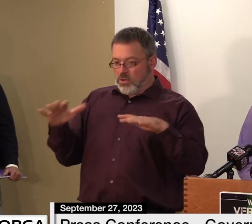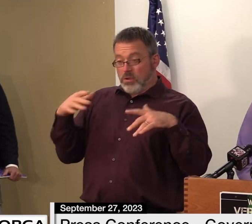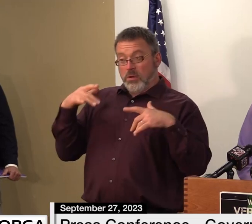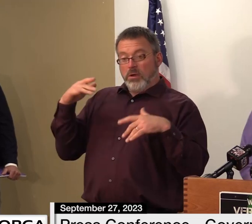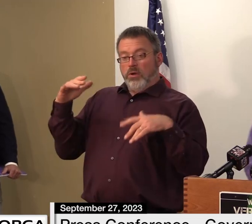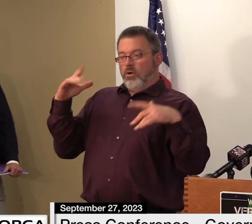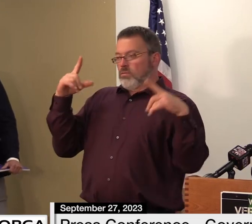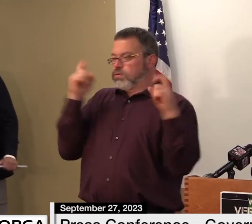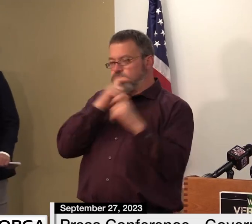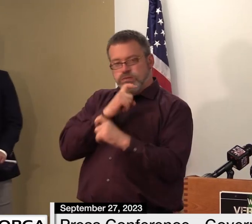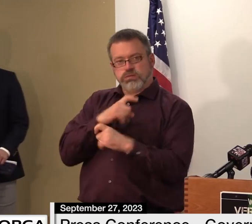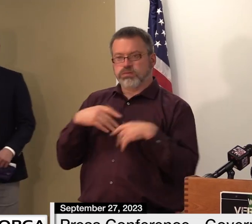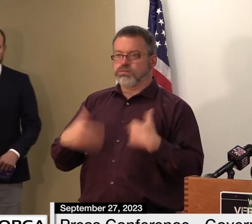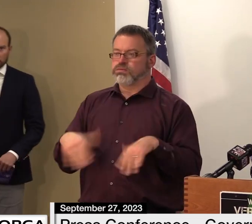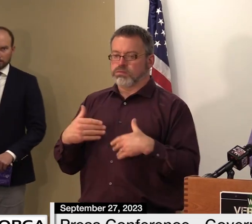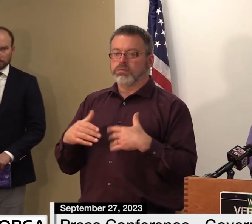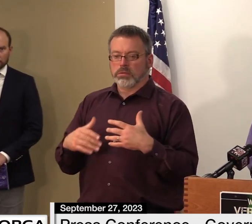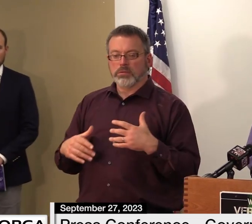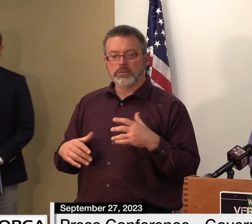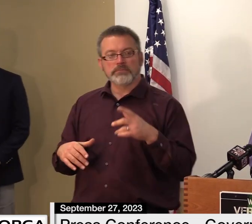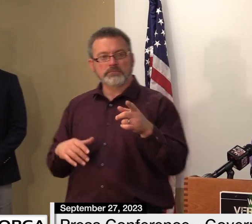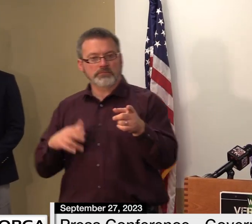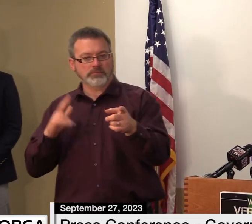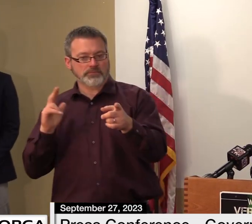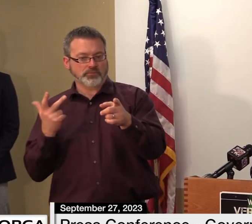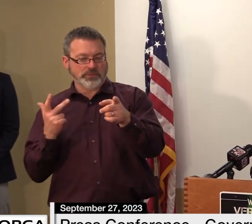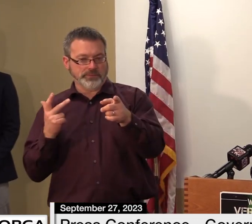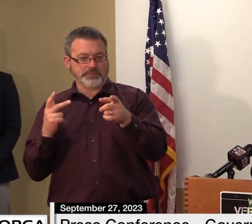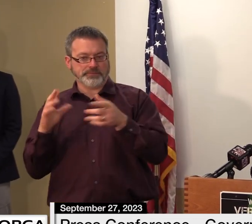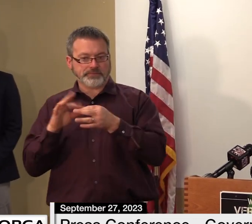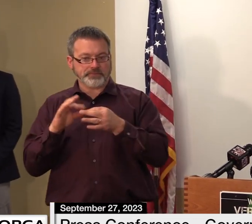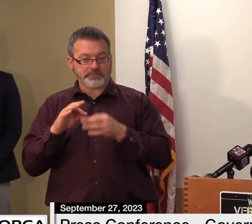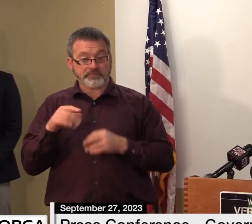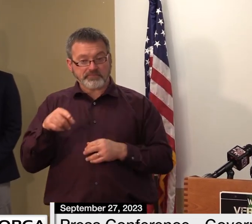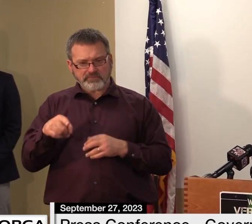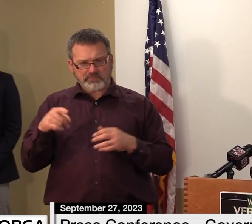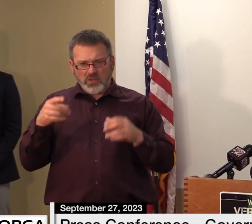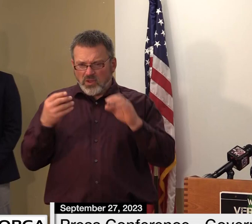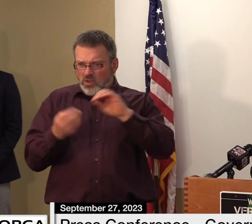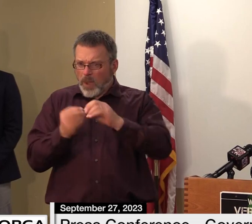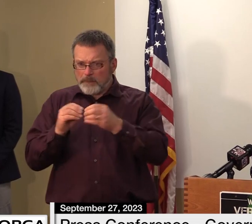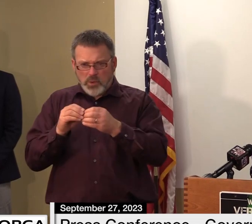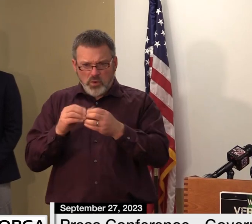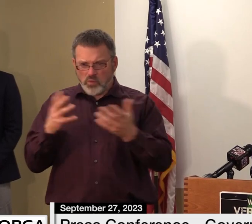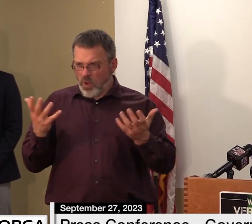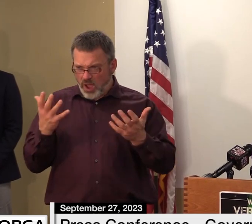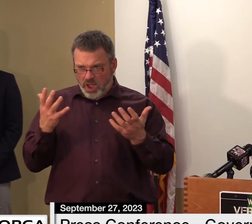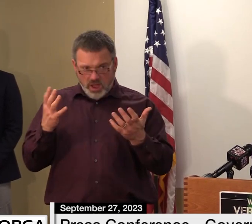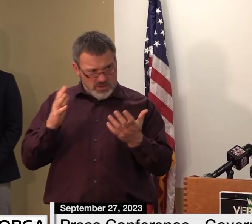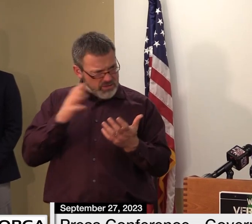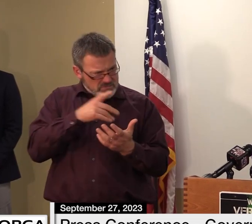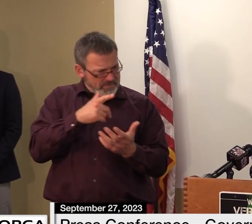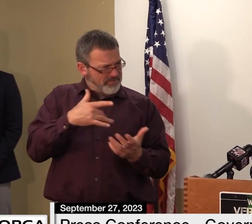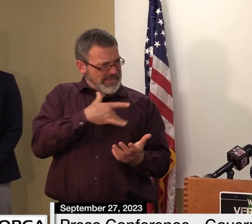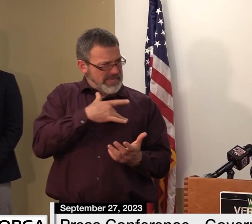still. So you don't have any sense of what that number, that match could be as of yet?